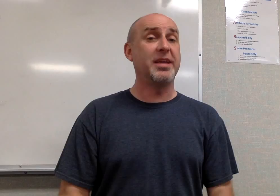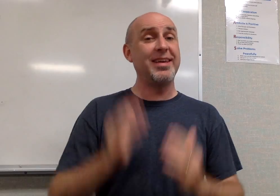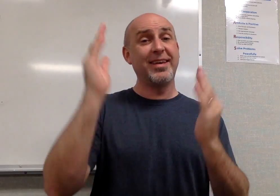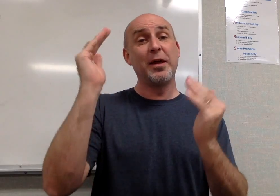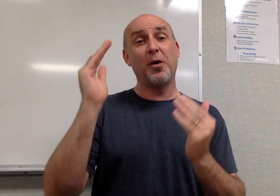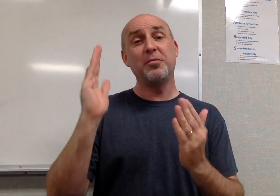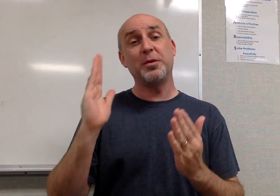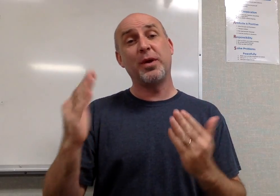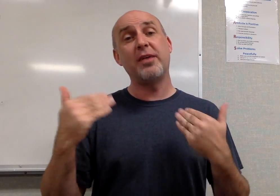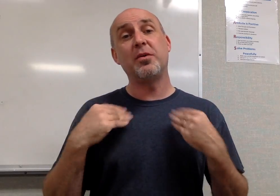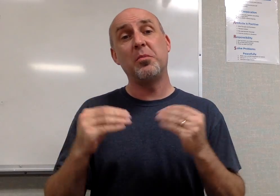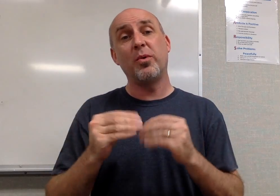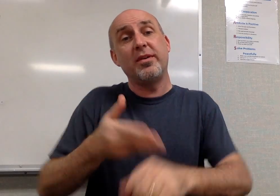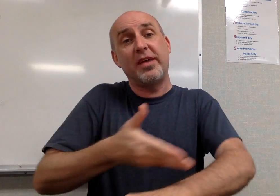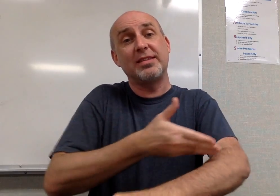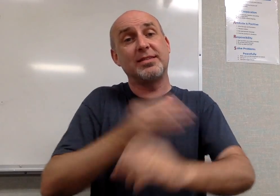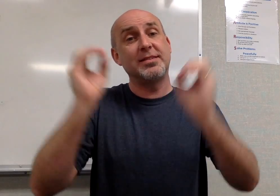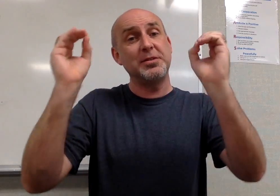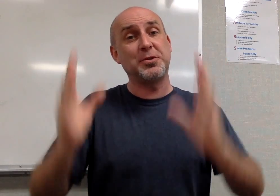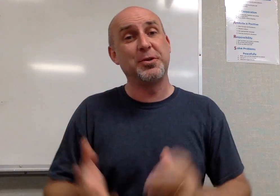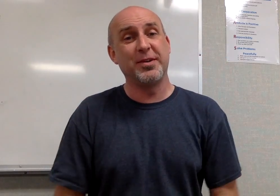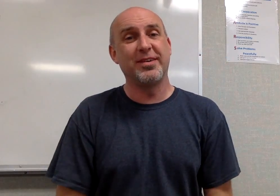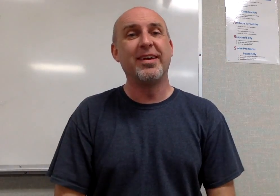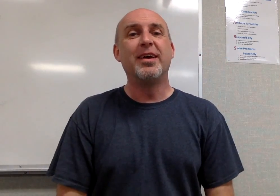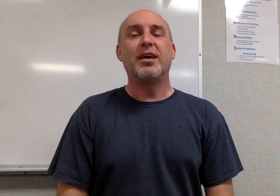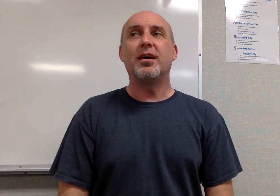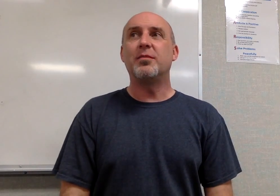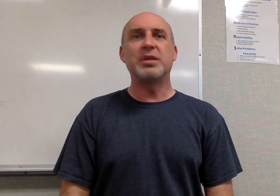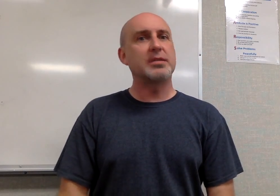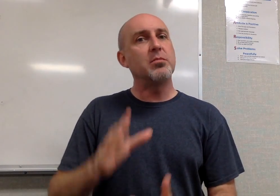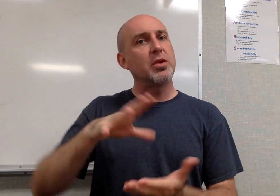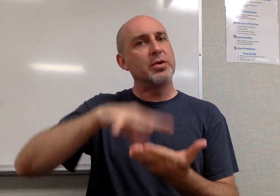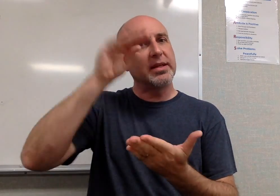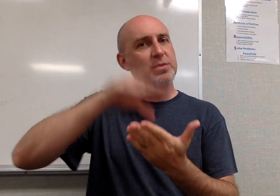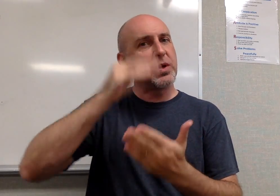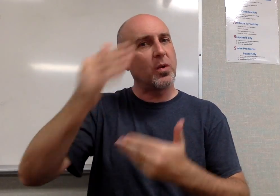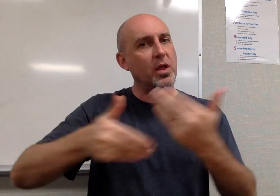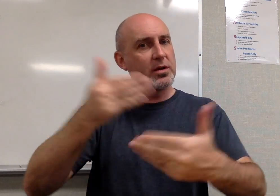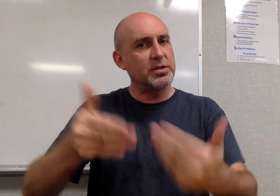hopefully you'll have a more advanced teacher, because I'm learning as we go along too.